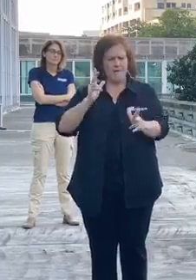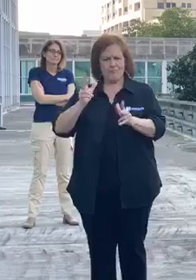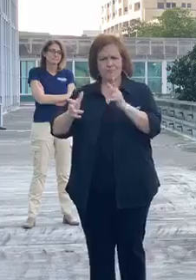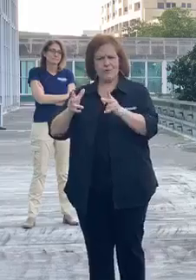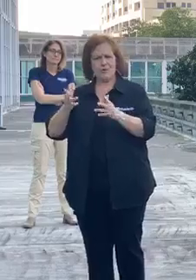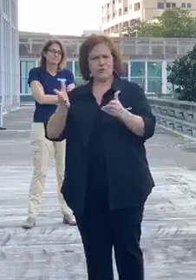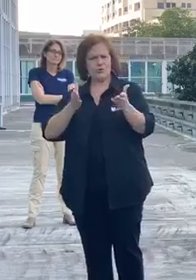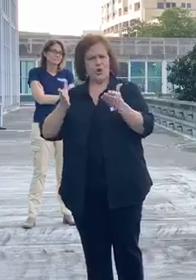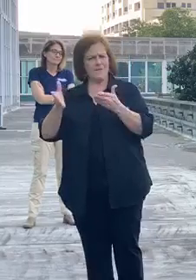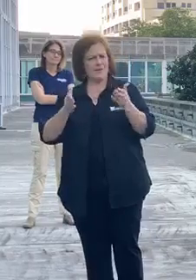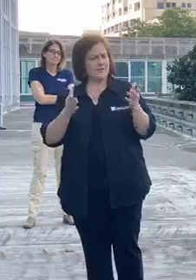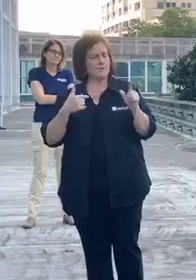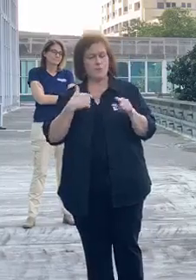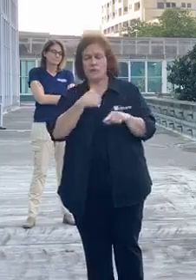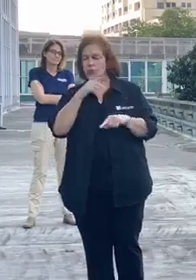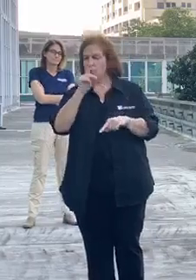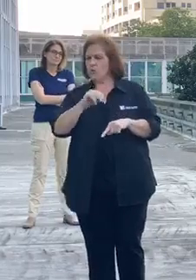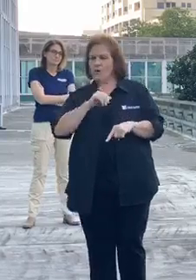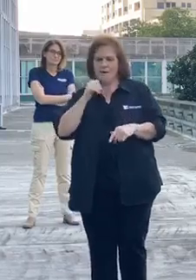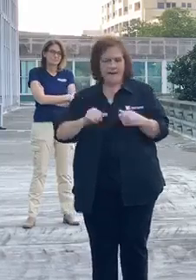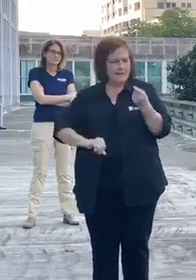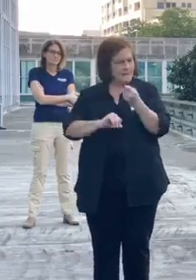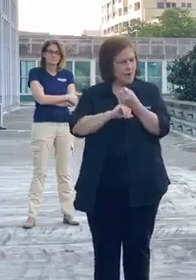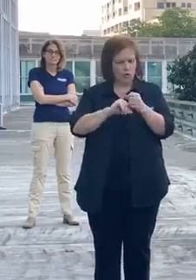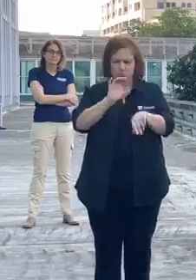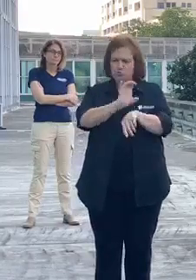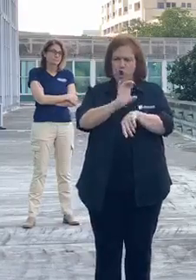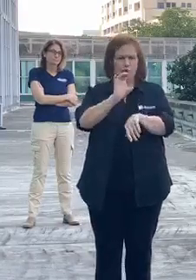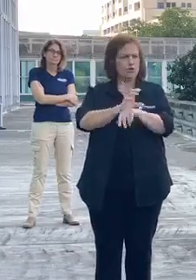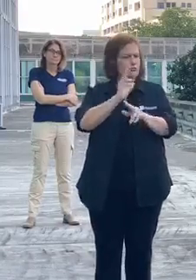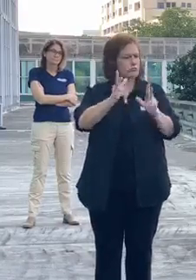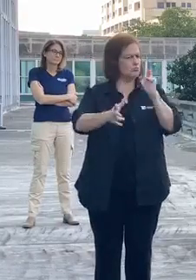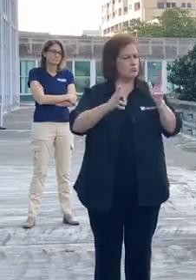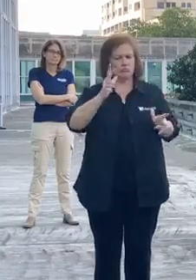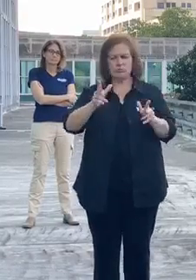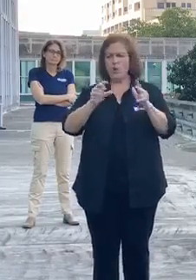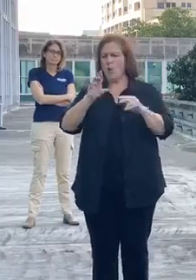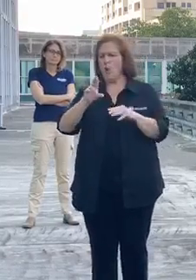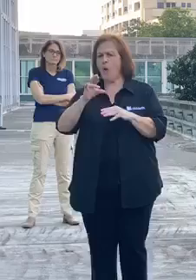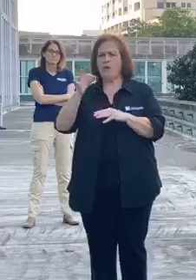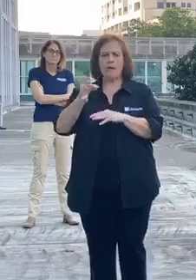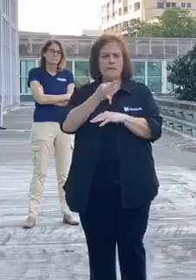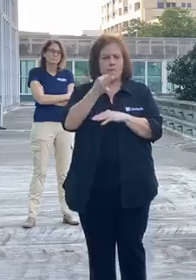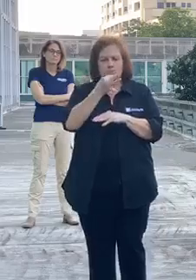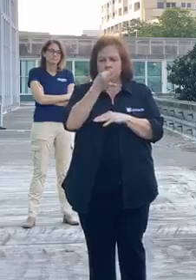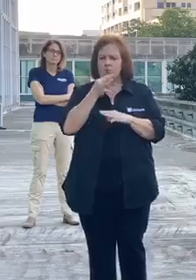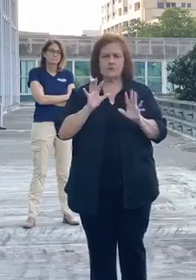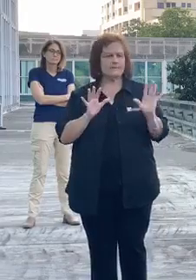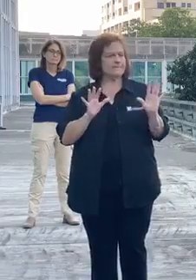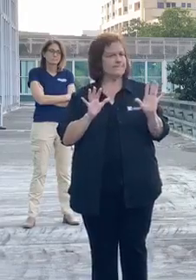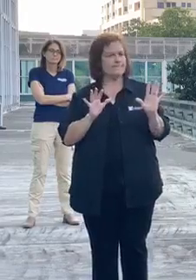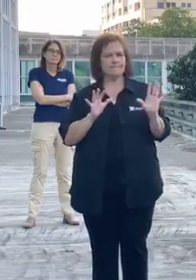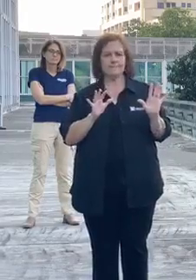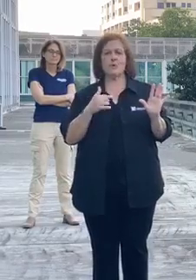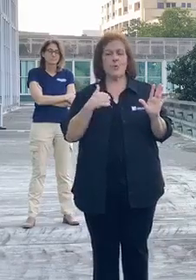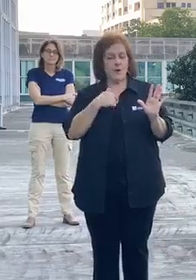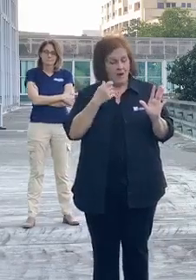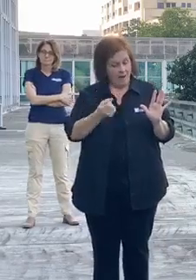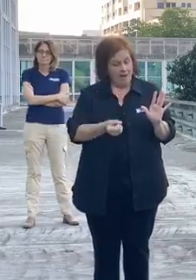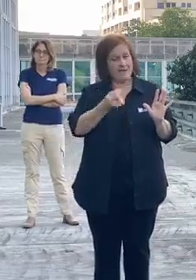Any thoughts on that? We do not support drive-through services or communion. Again, we